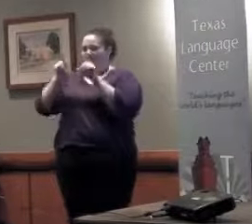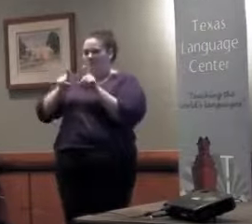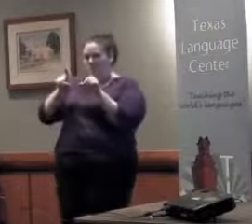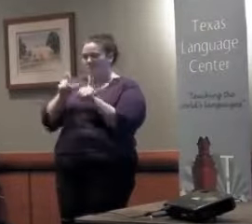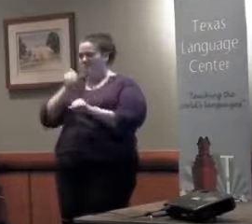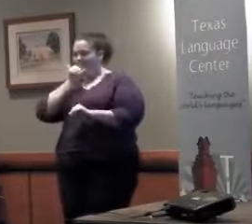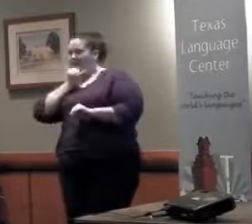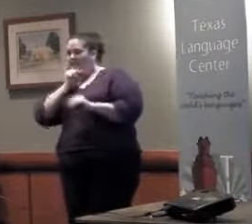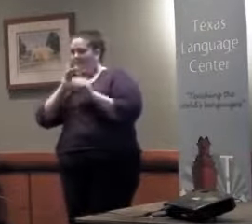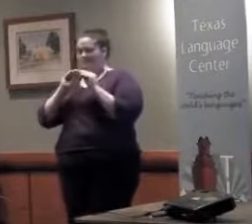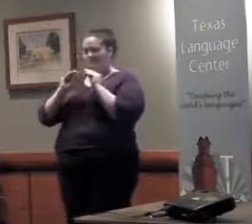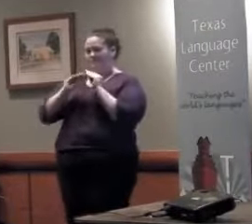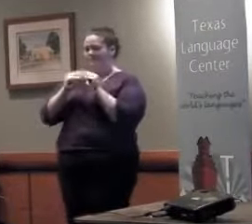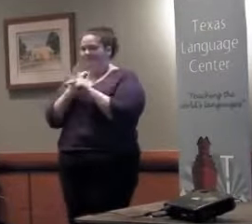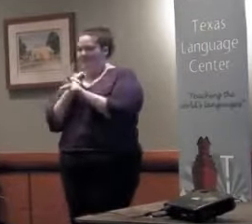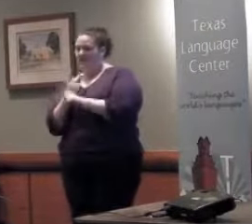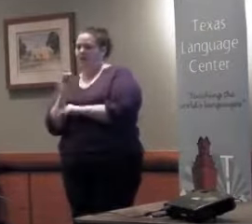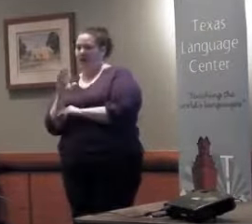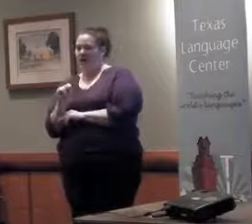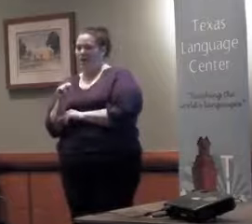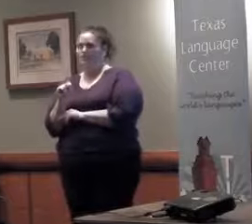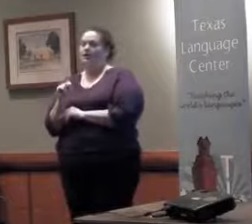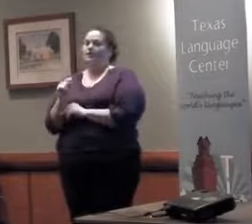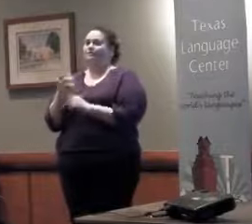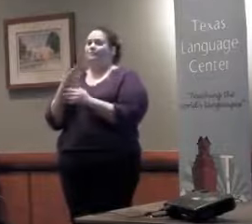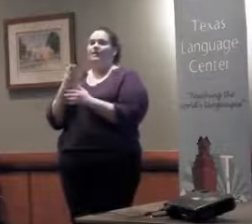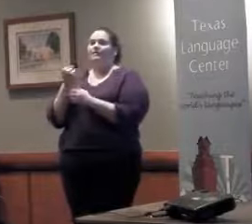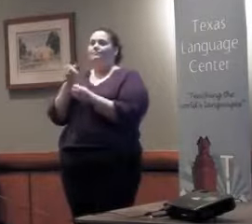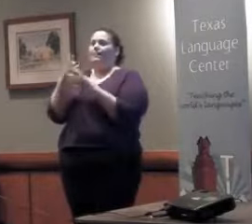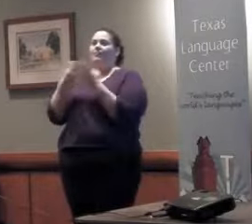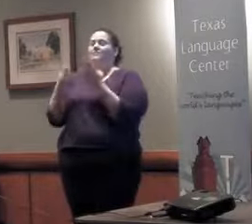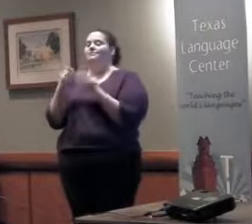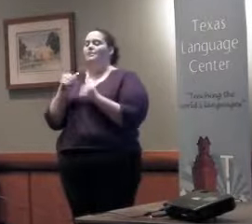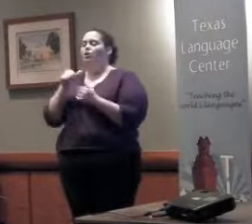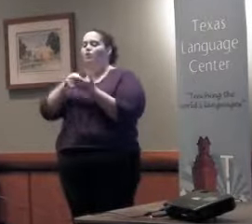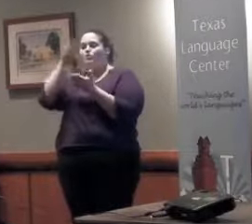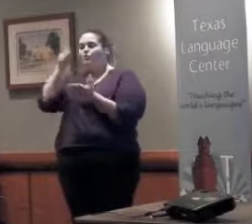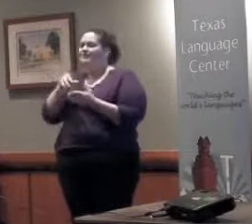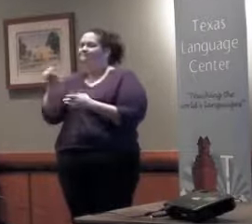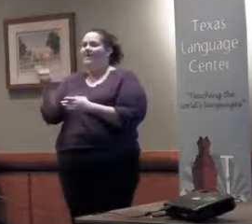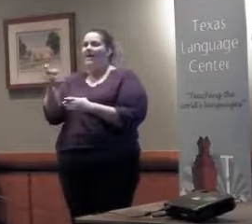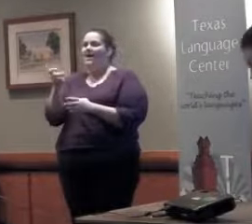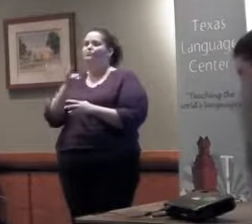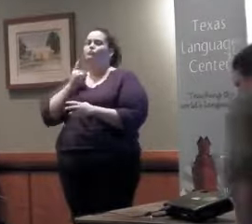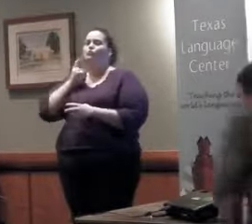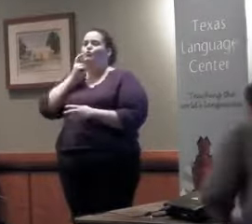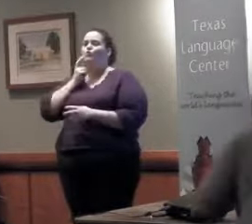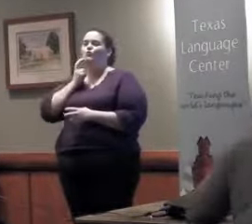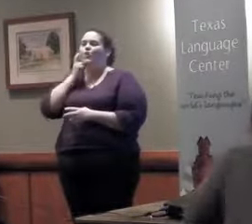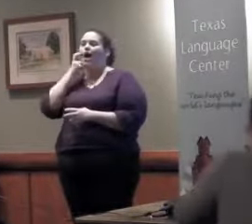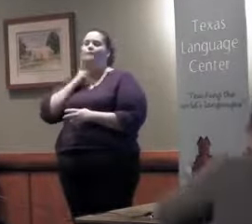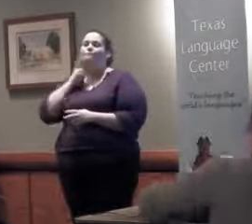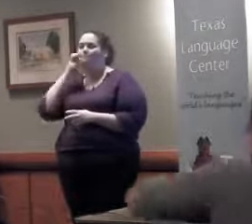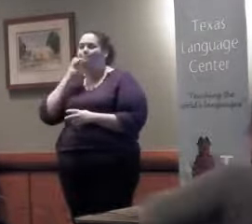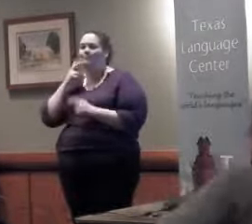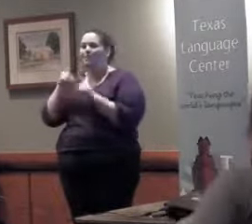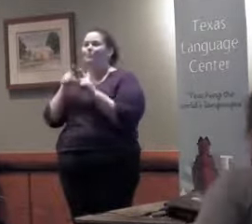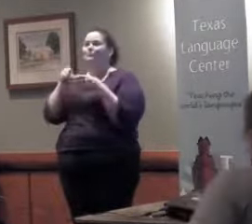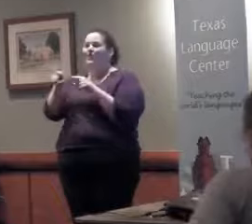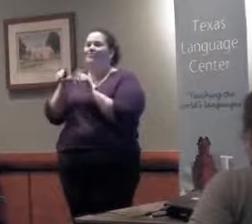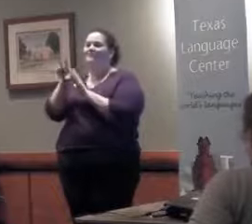for these pieces. Everything from students should not be chewing gum when they're being videotaped because that, that's going